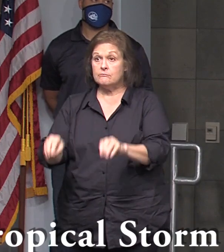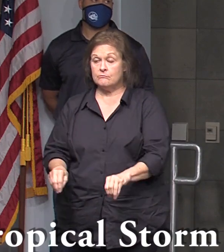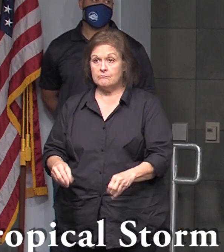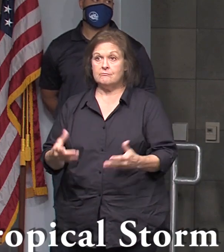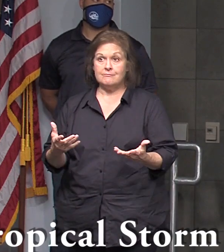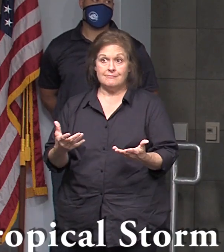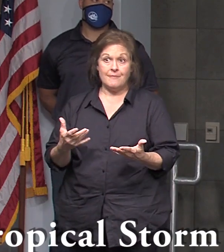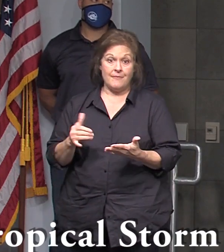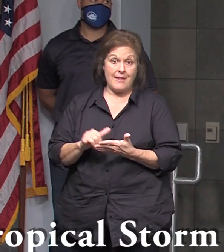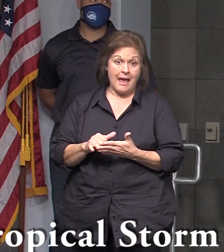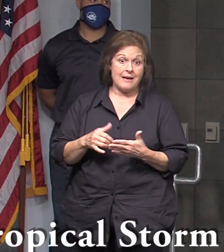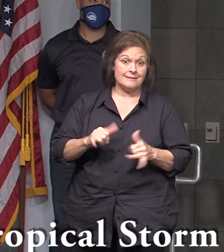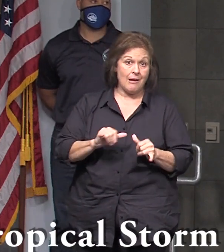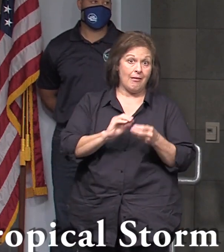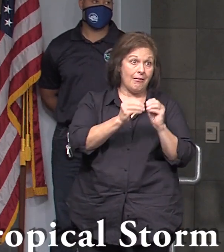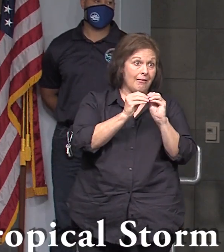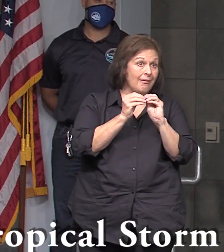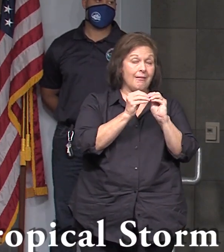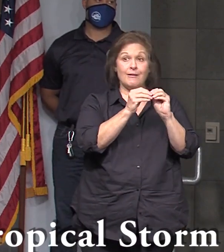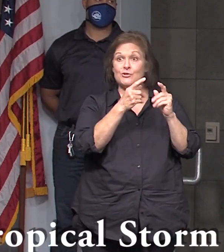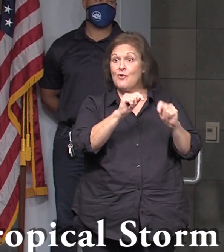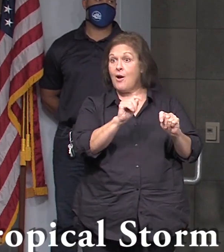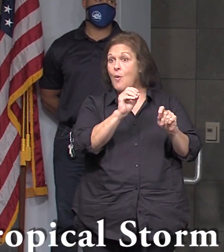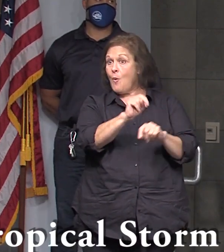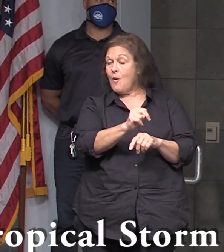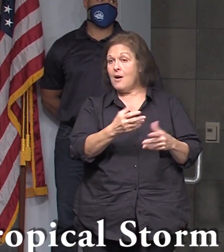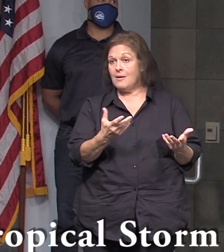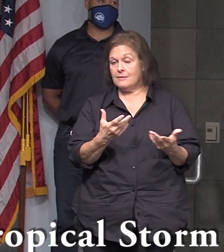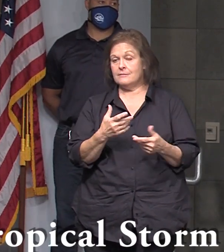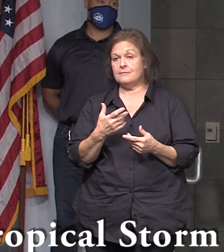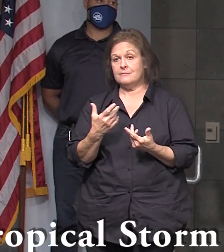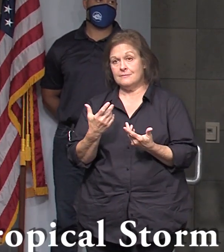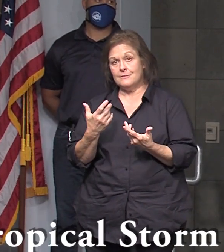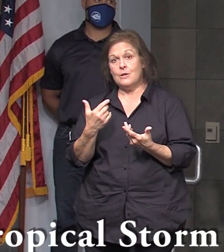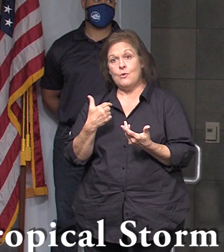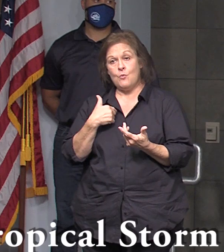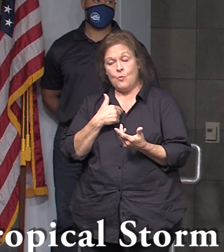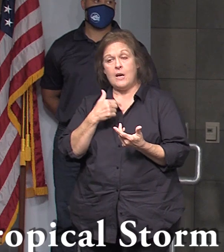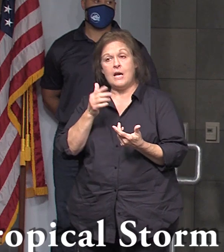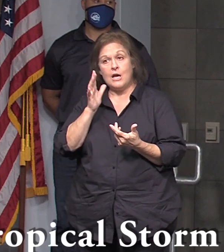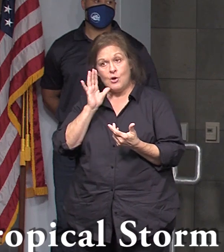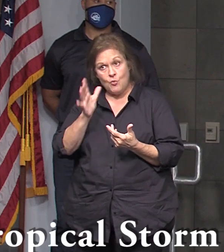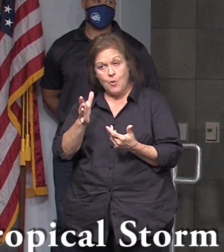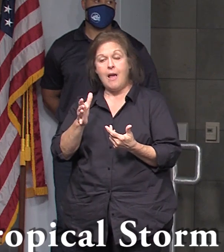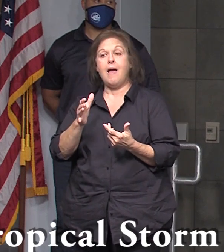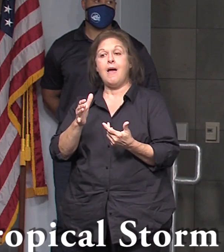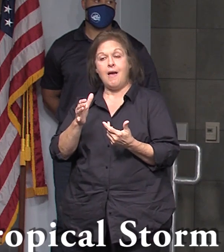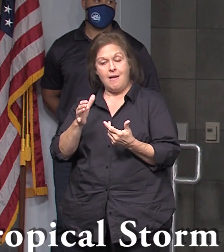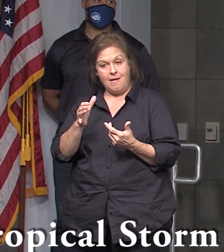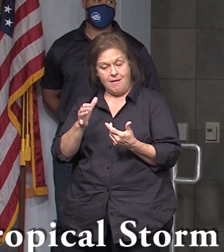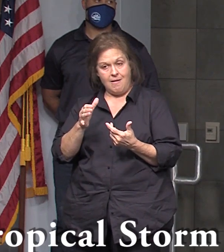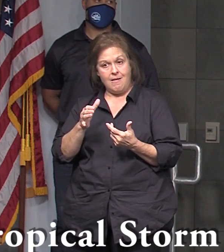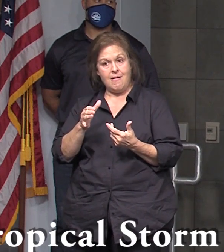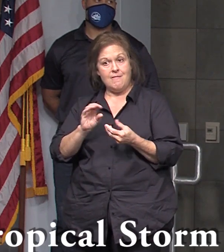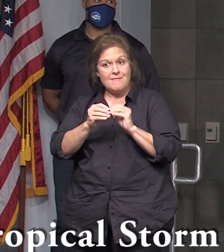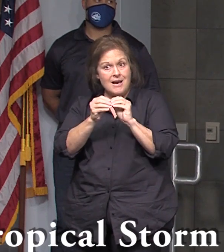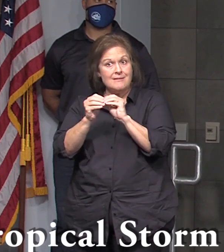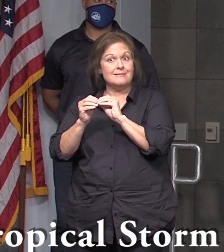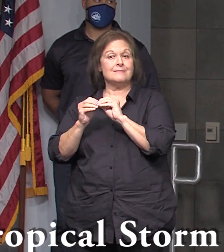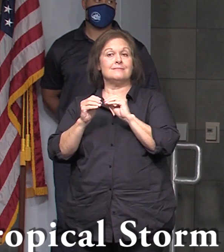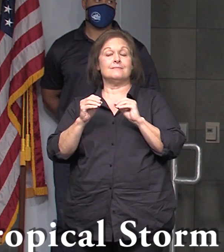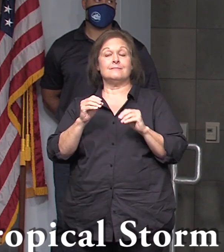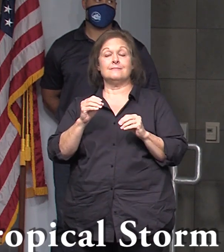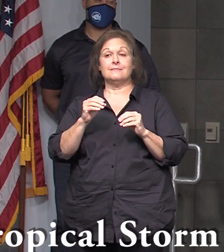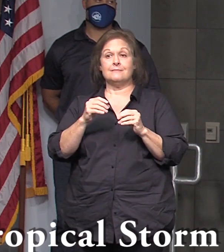to get restored. And another thing to consider, when we say we're going to have everyone restored, that's everyone who can take power. If a